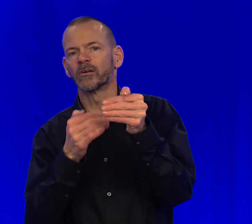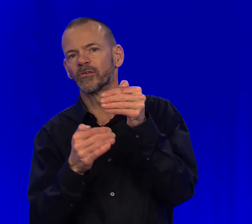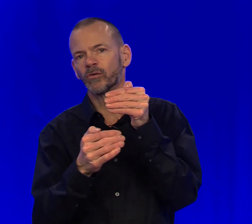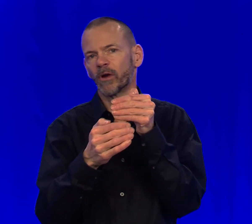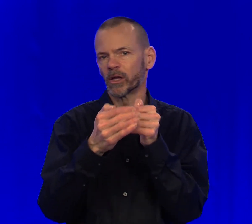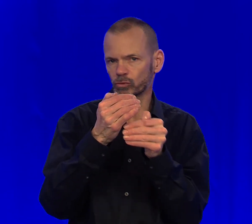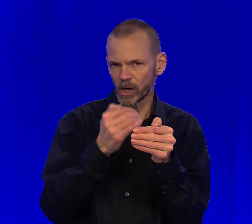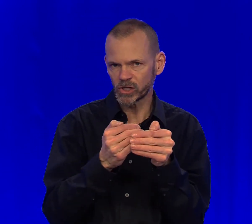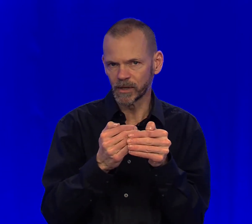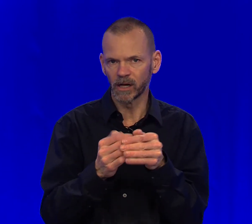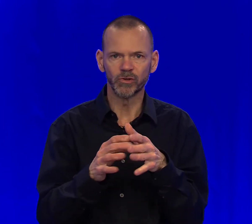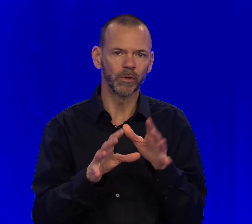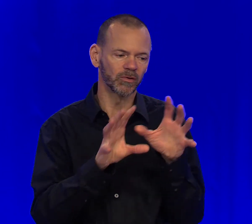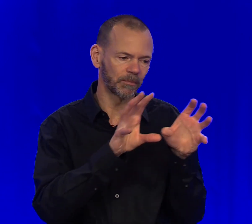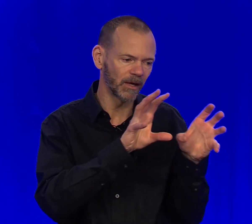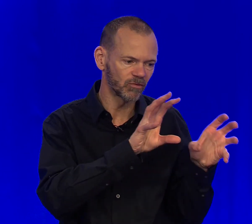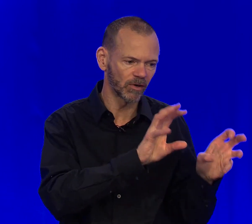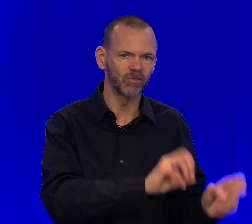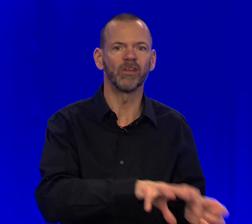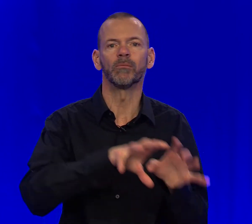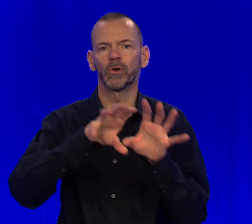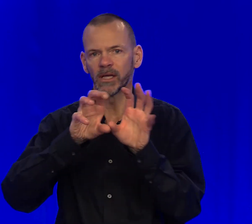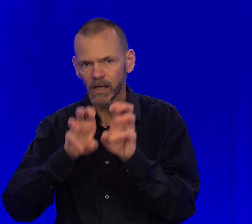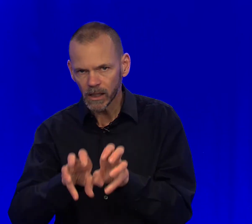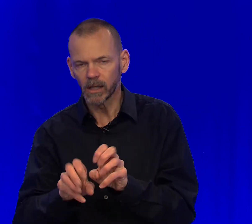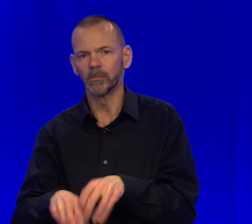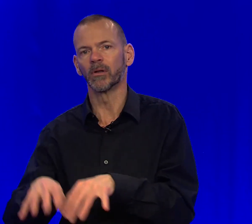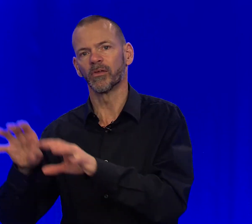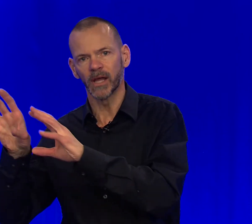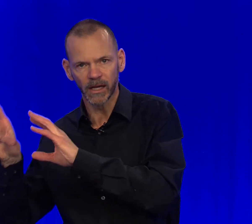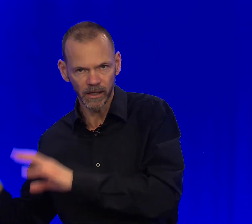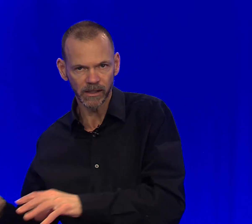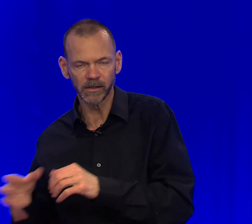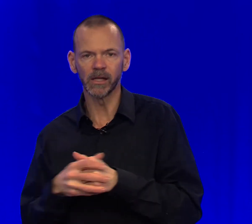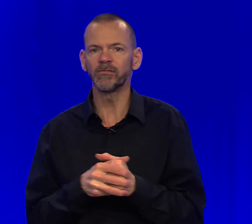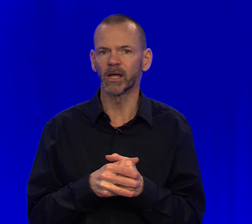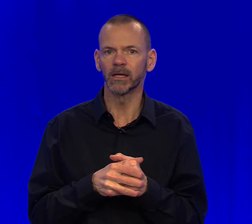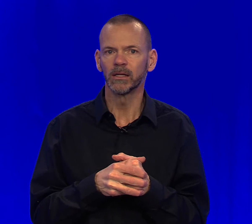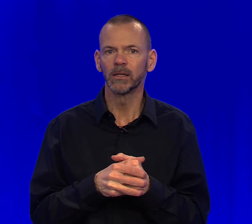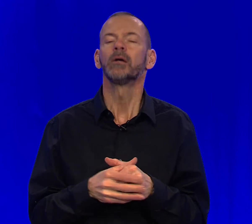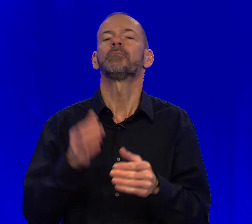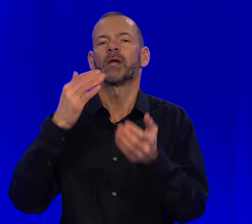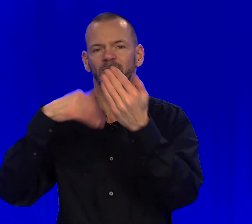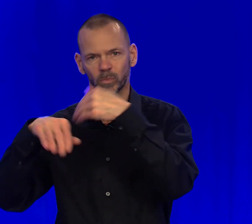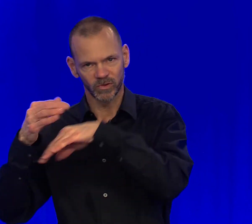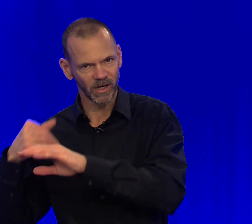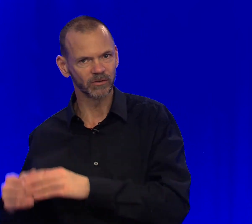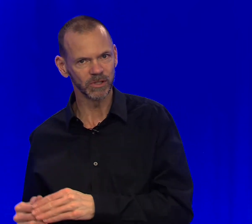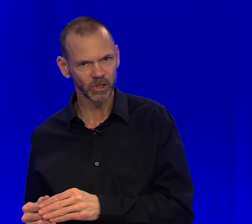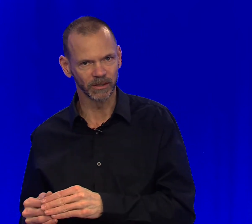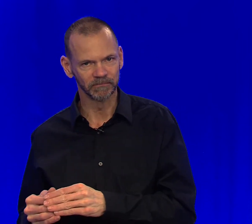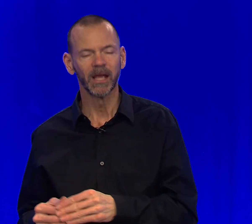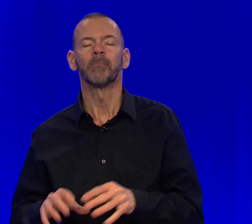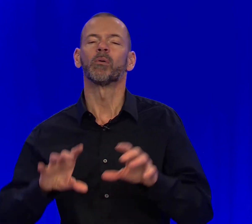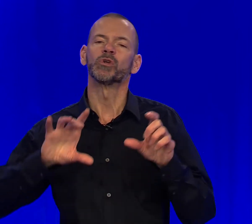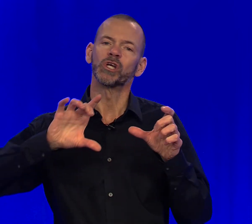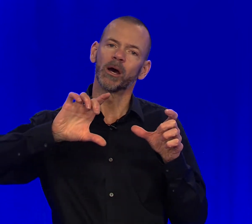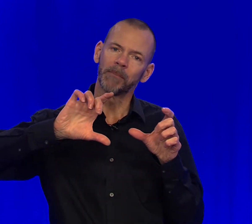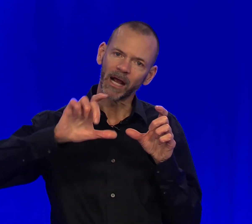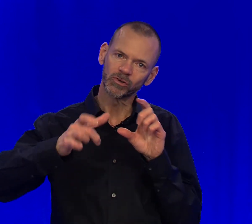of her regular regimen of doing her spine stretches in the morning, in the middle of the day, and in the evening, pains would start to return. But when she got back to